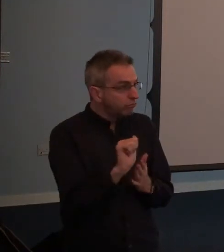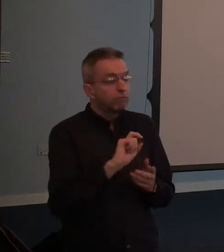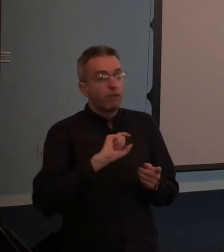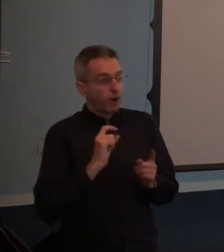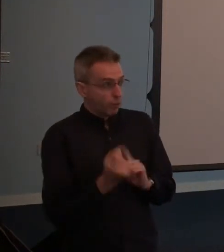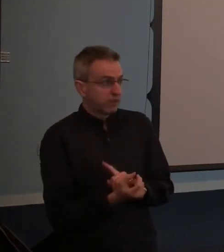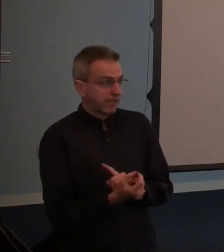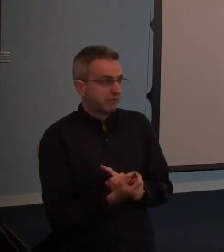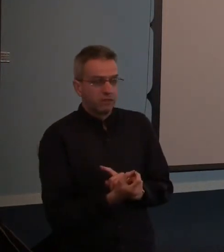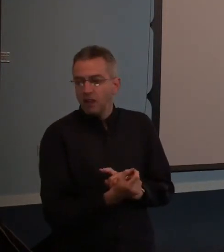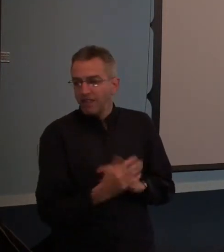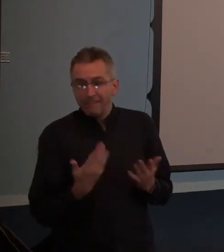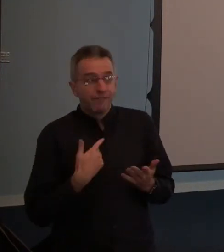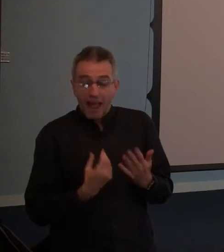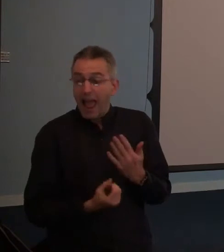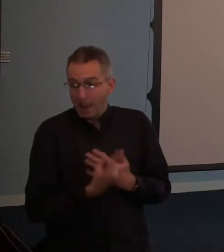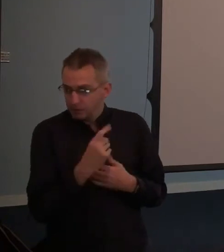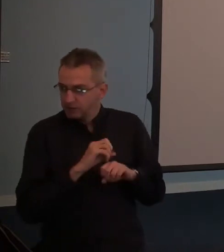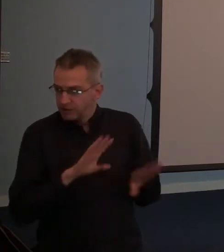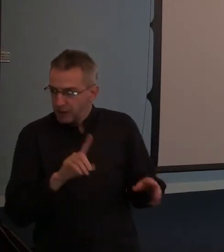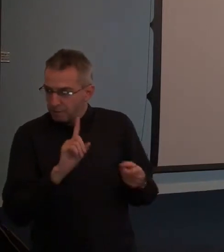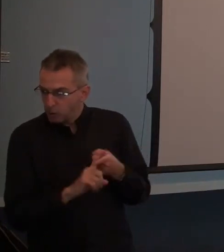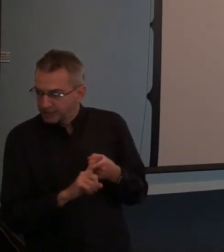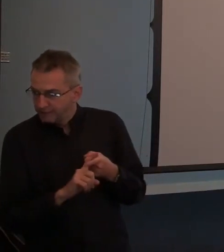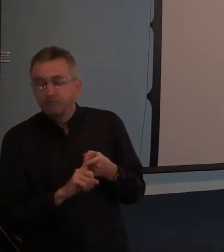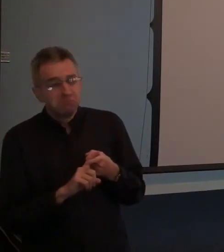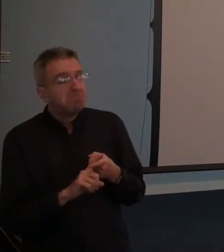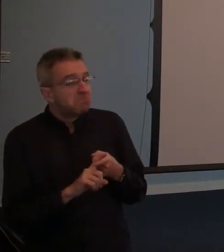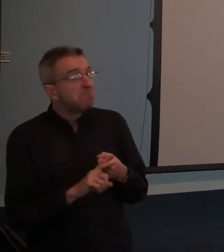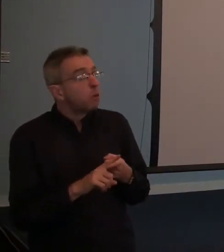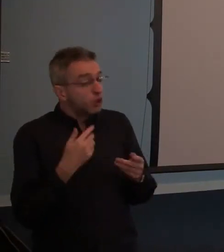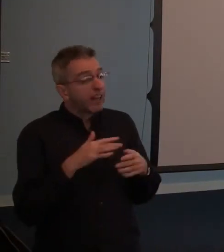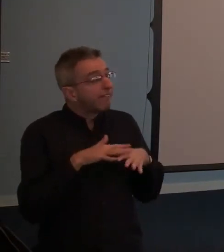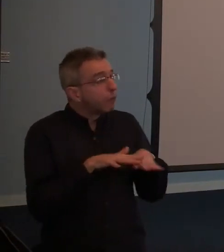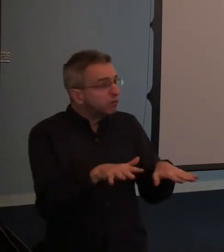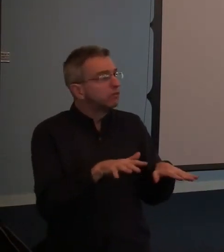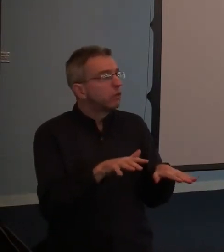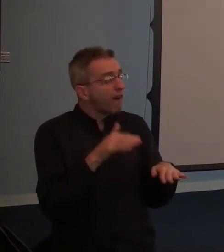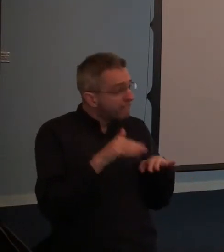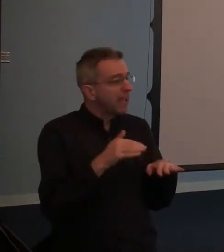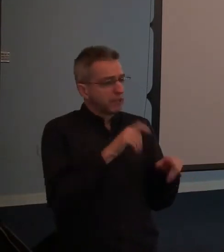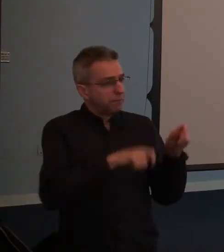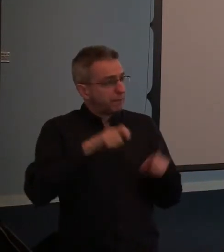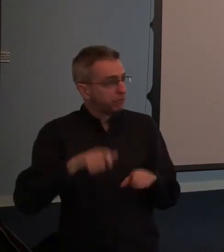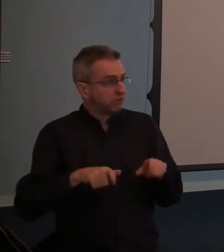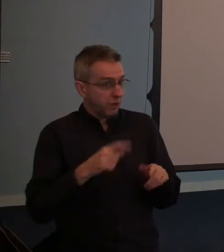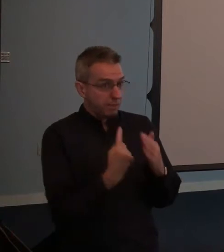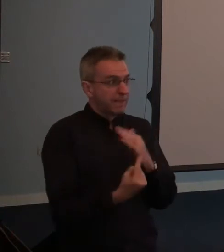mainstream society, of their language, their culture, and their community, then that will result in positive influence on